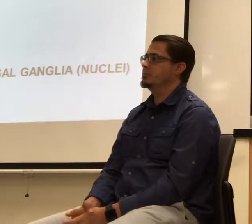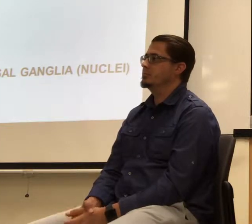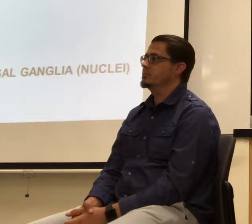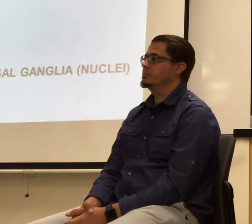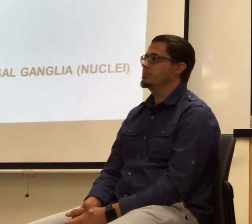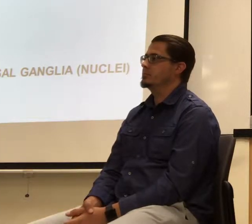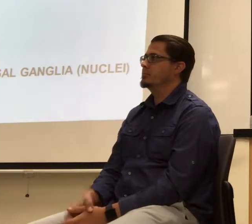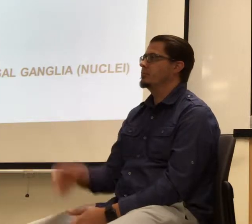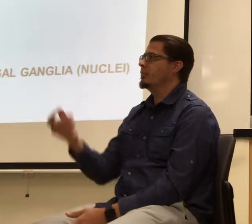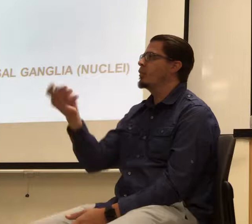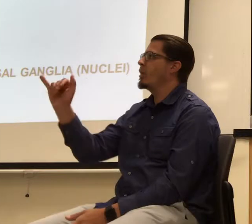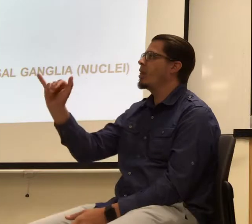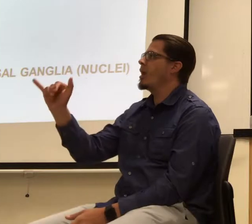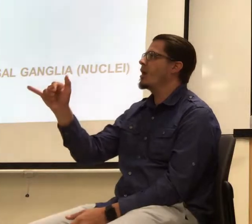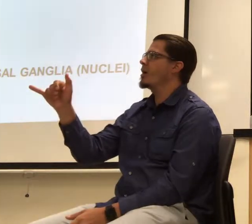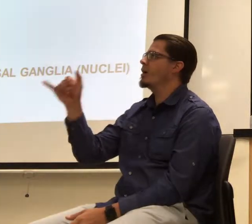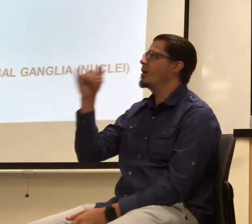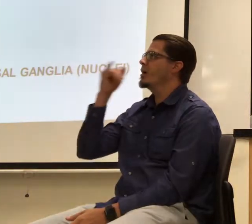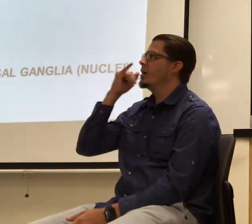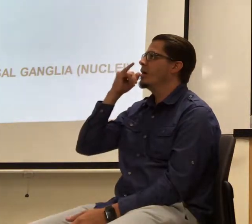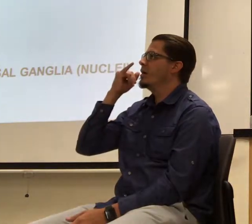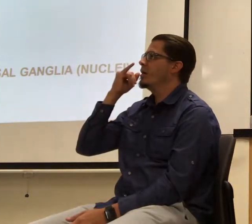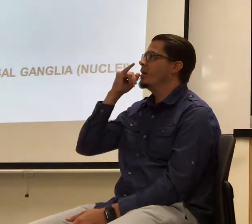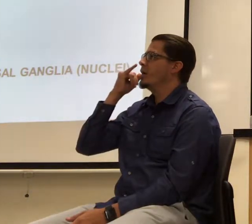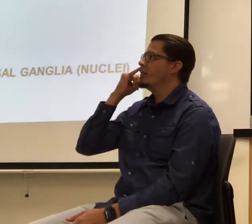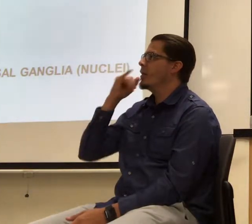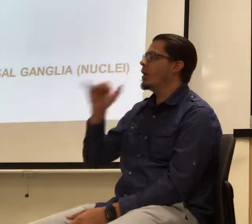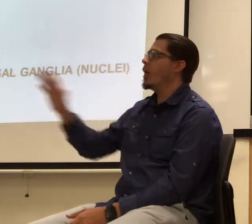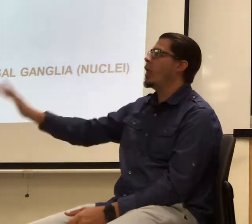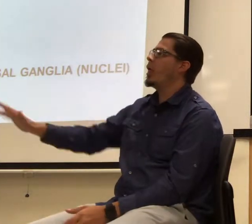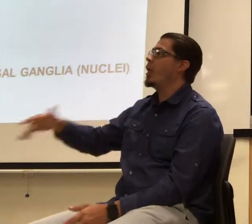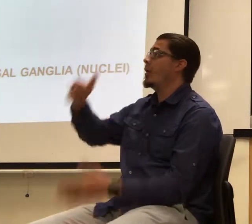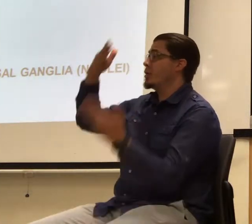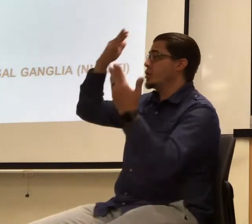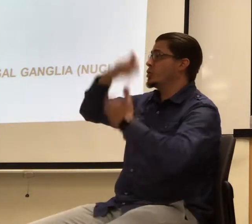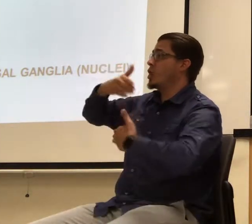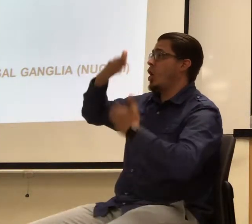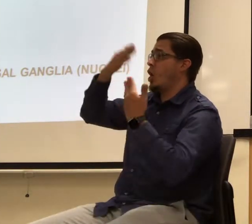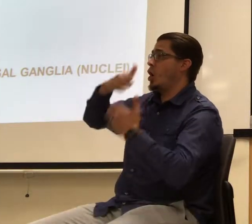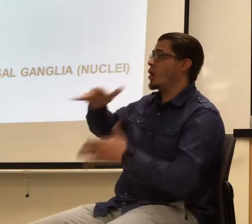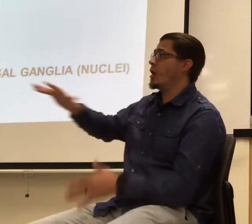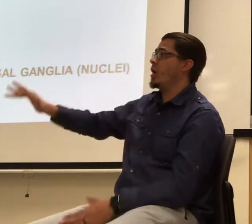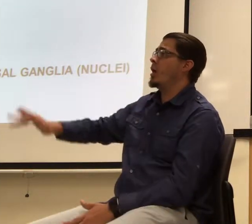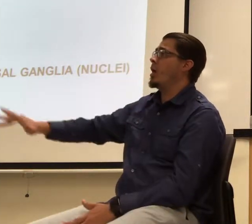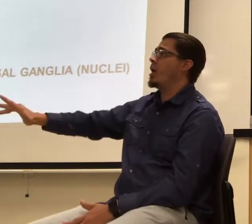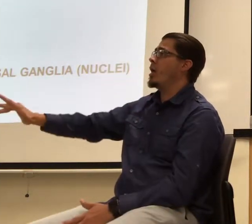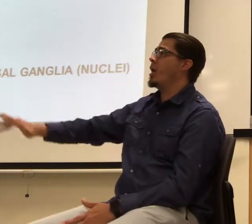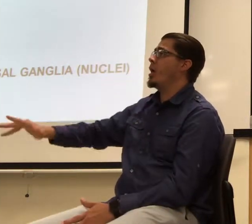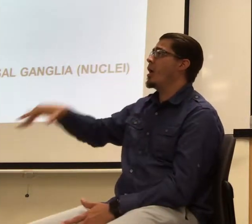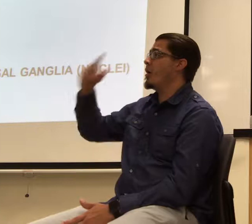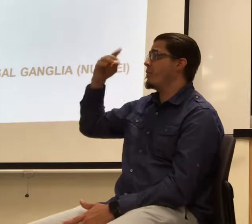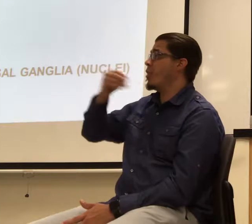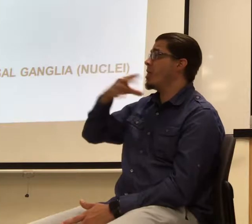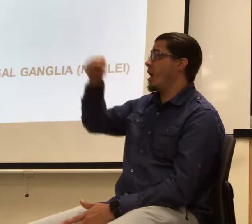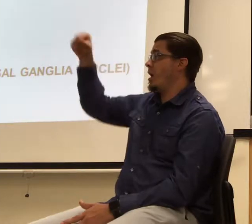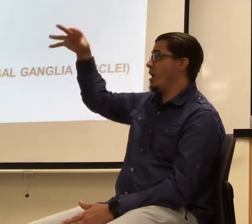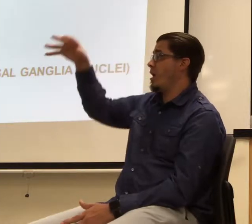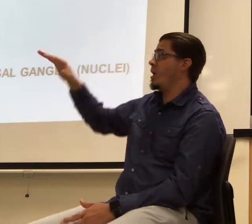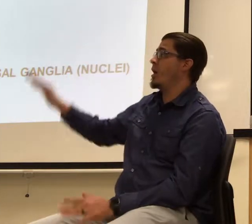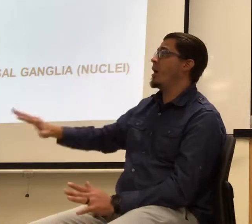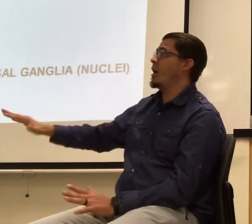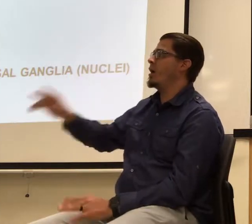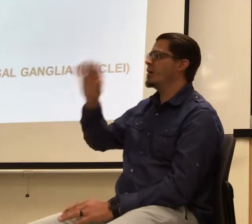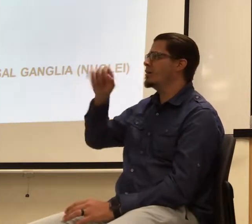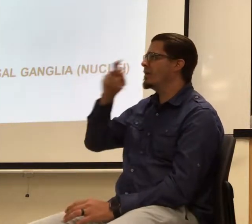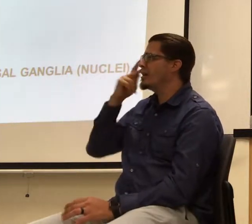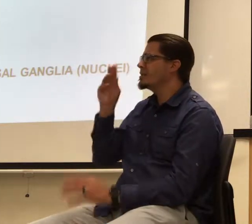Kind of like, you ever like grope in the dark for a light switch, and you do it based on feel. You can't see too well,